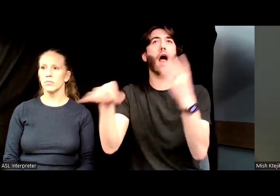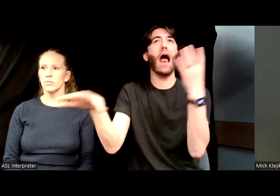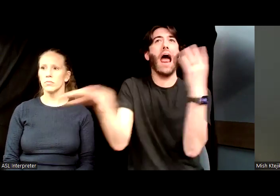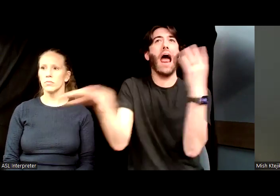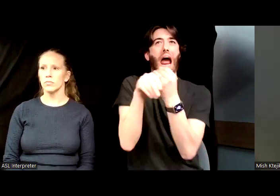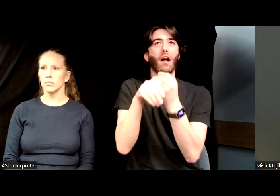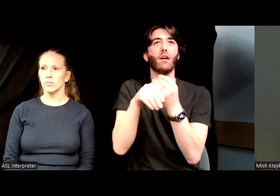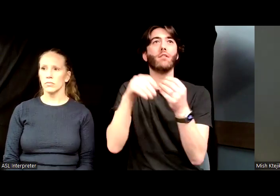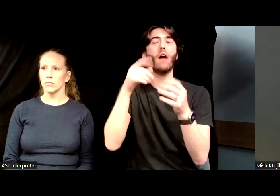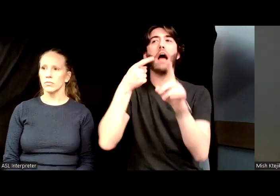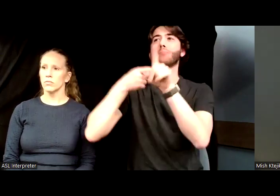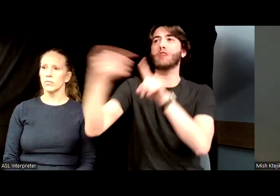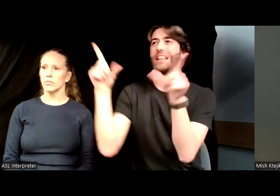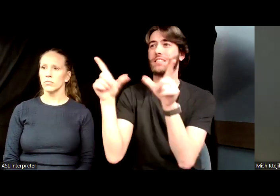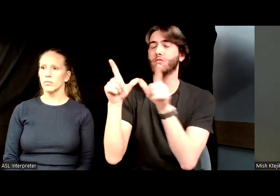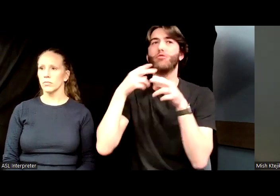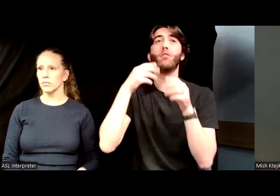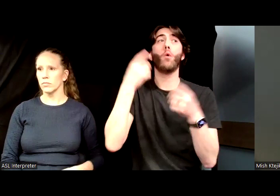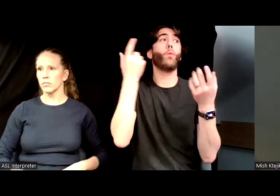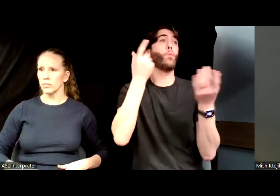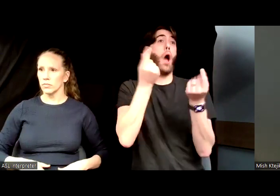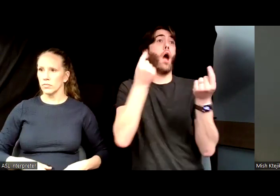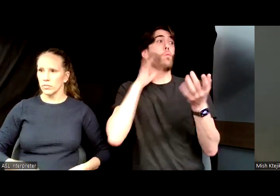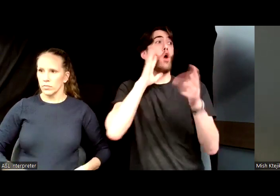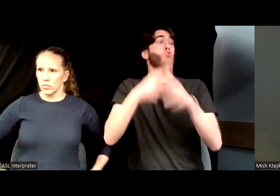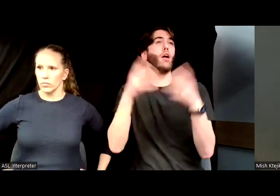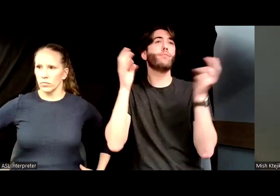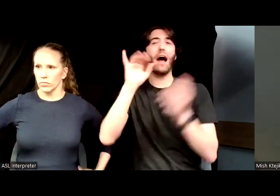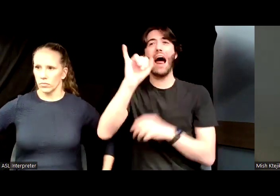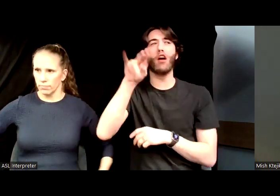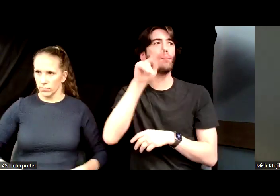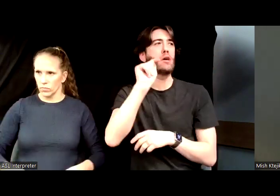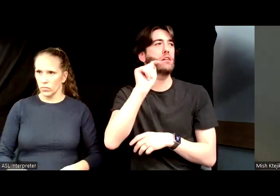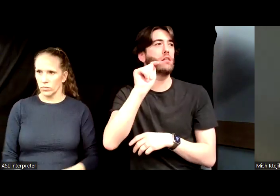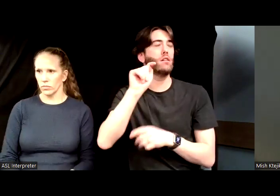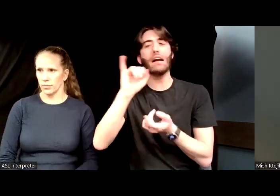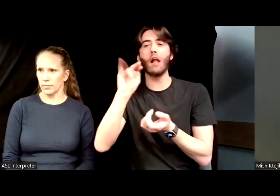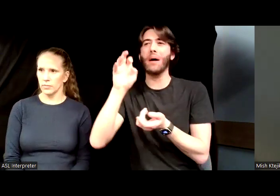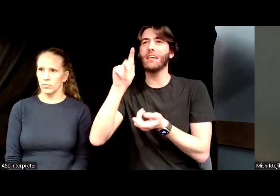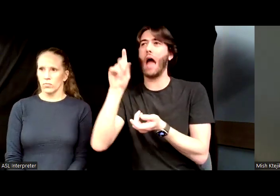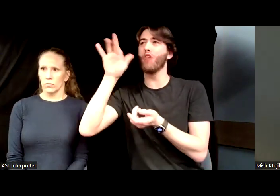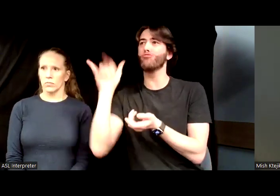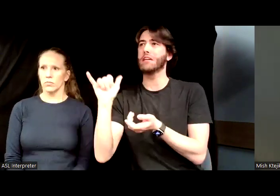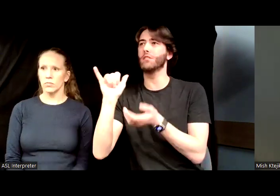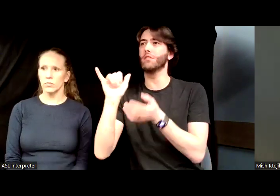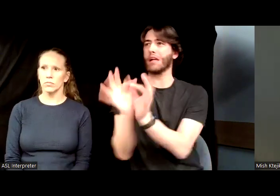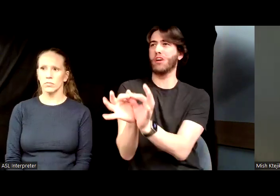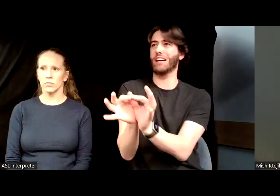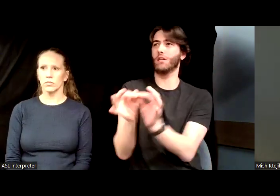I'm thinking about possibly adding a specialty license for what do we do for